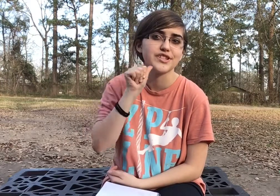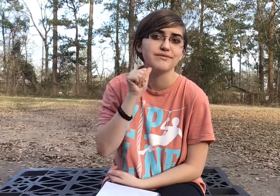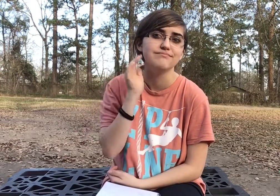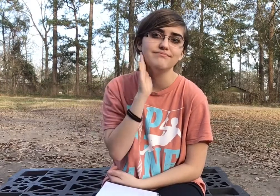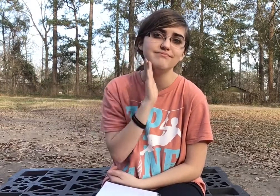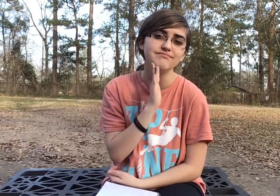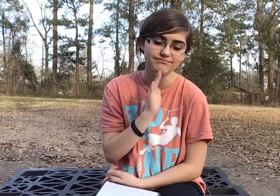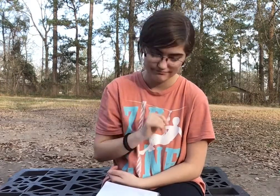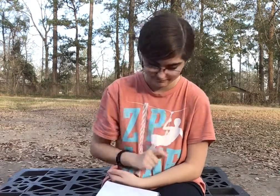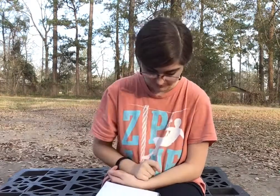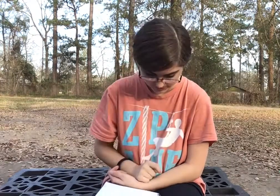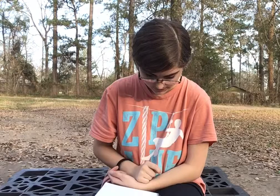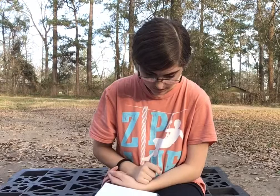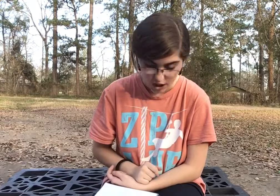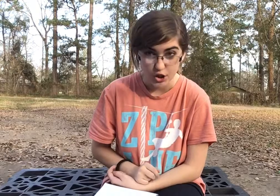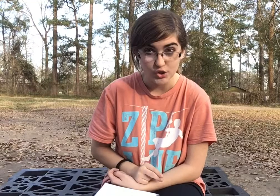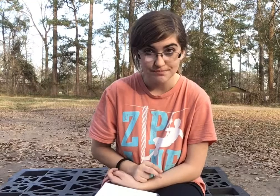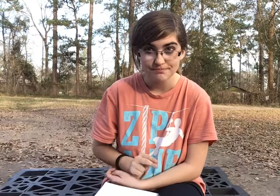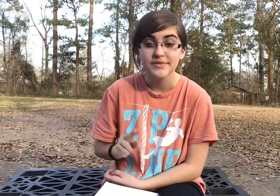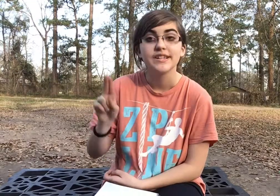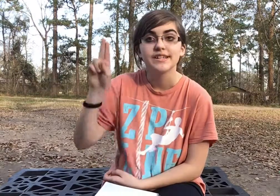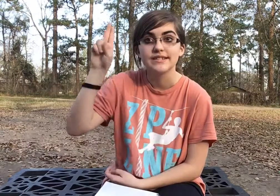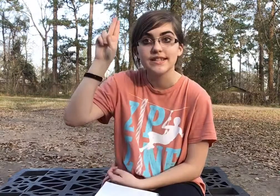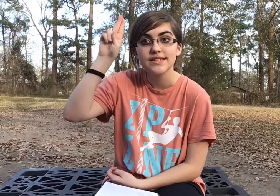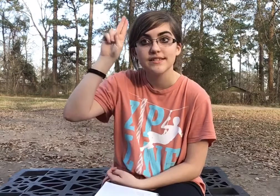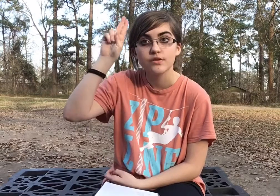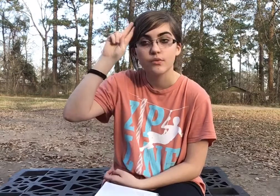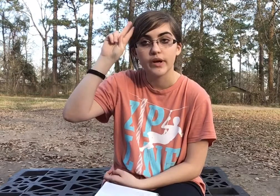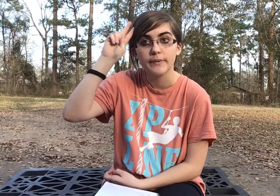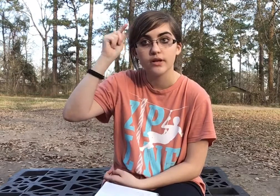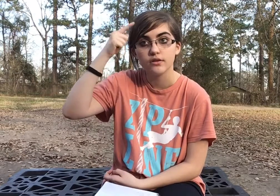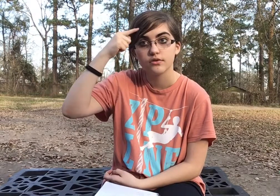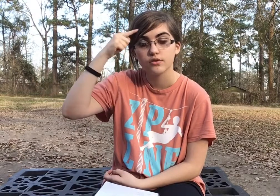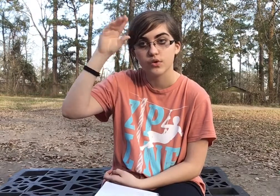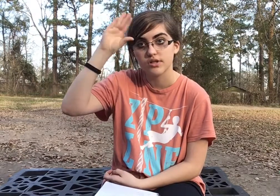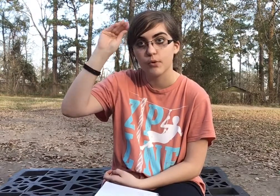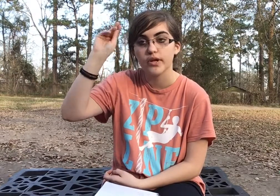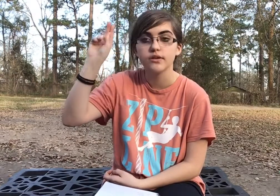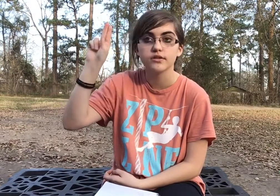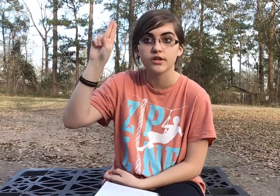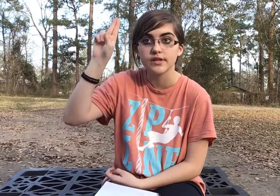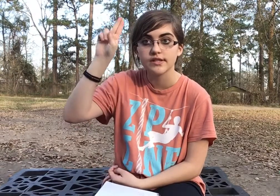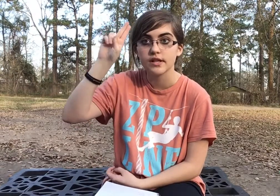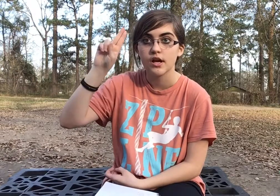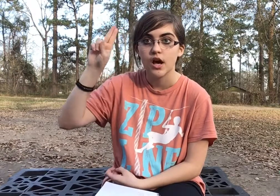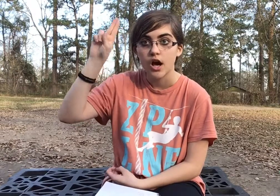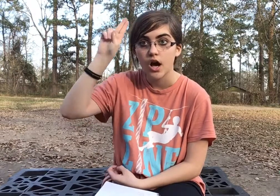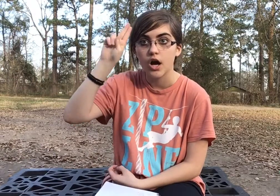chin. Uncle is this, way up here, towards the boy. So it's